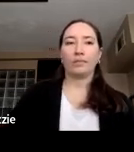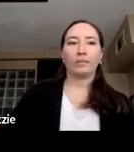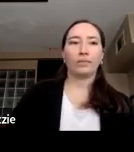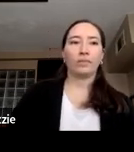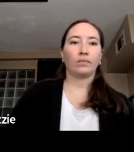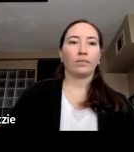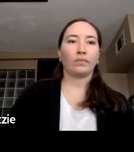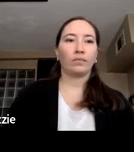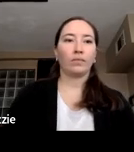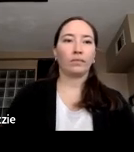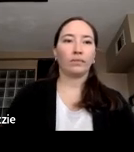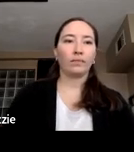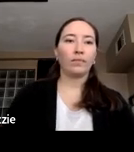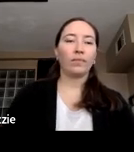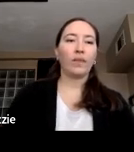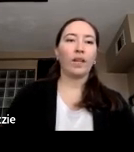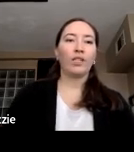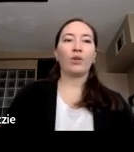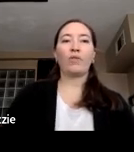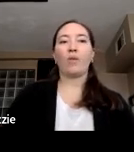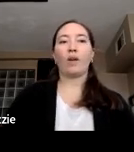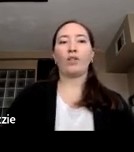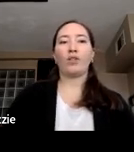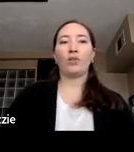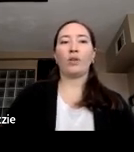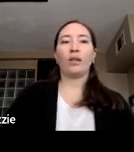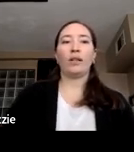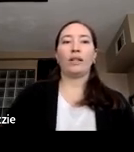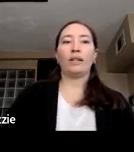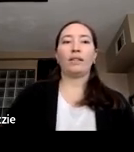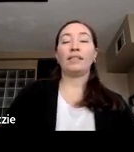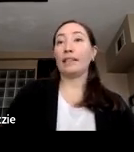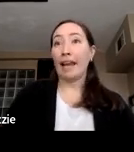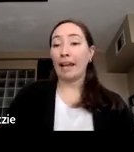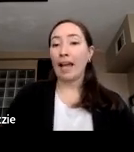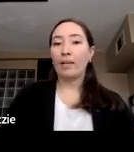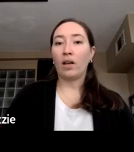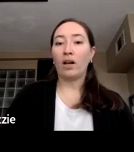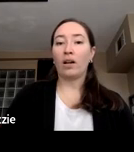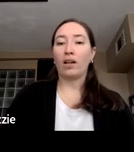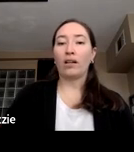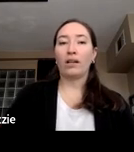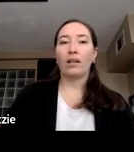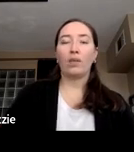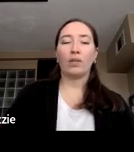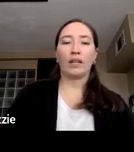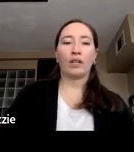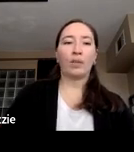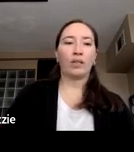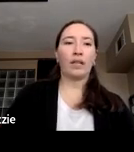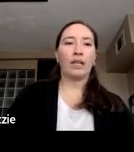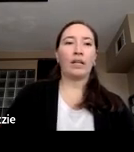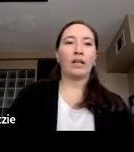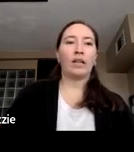So if I want to delay how long a